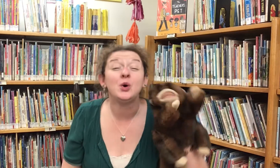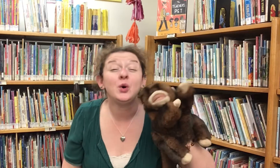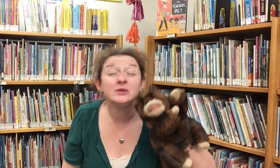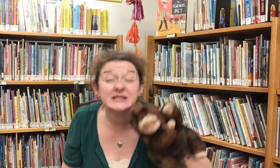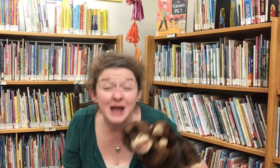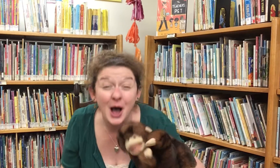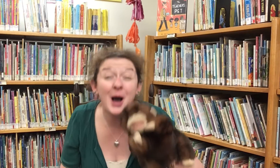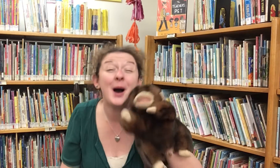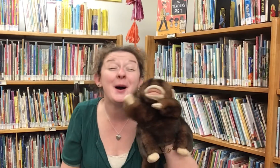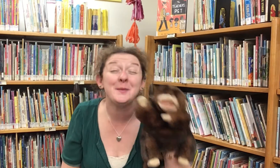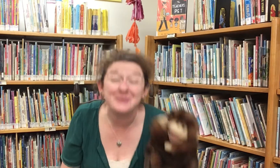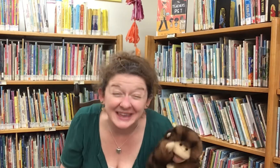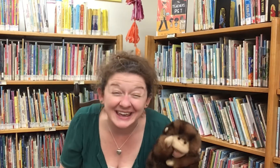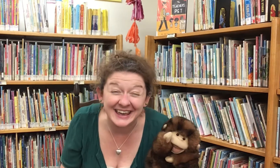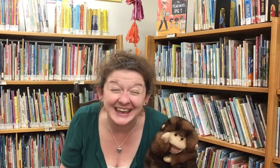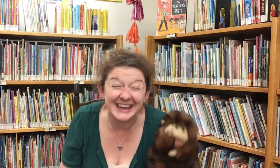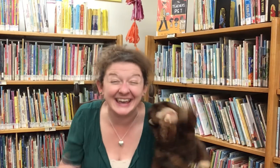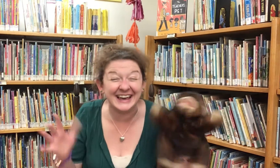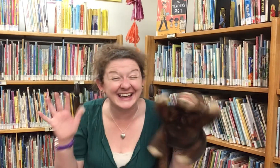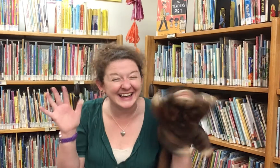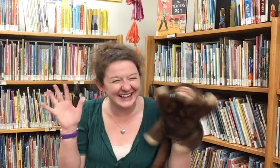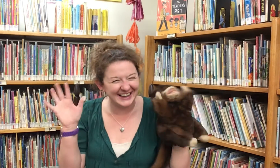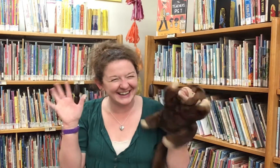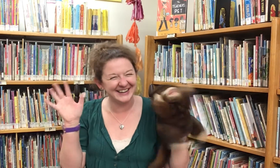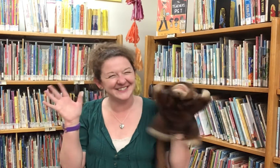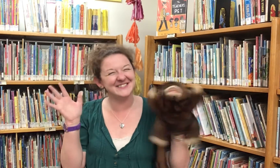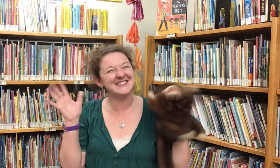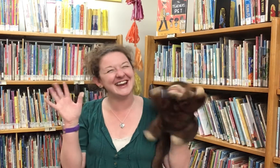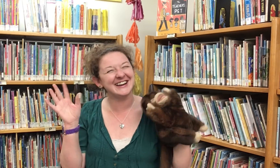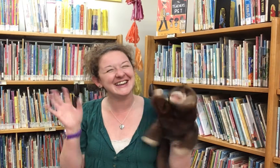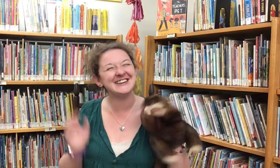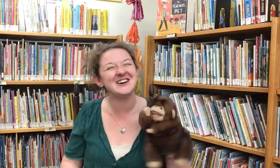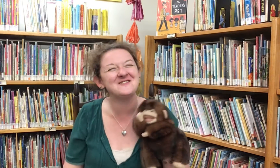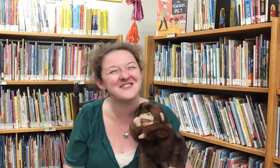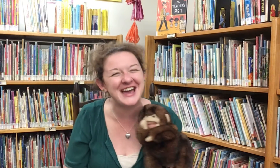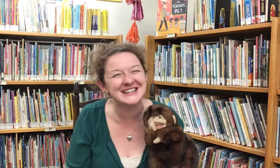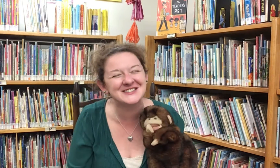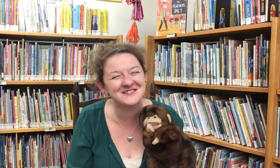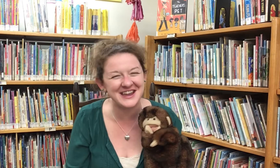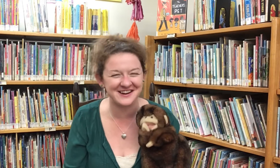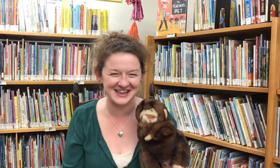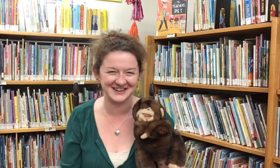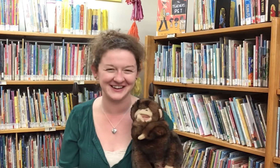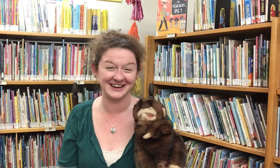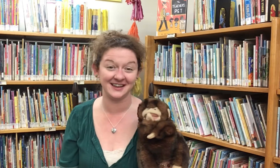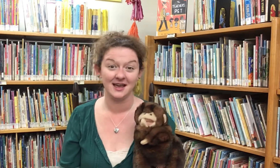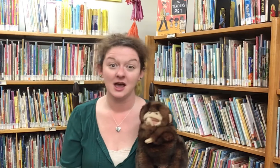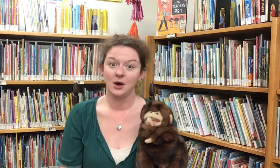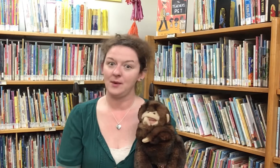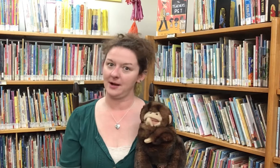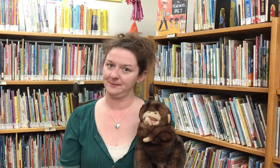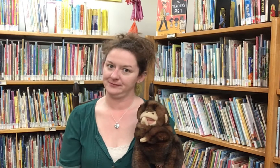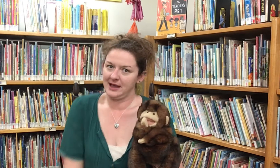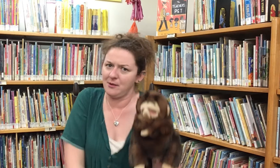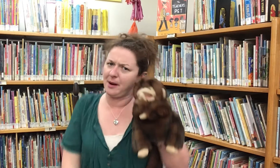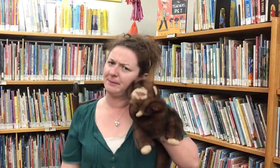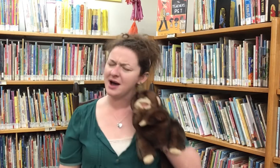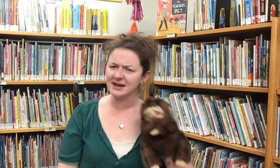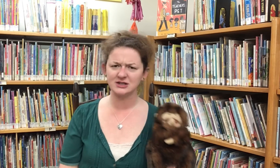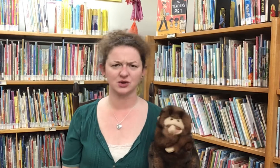tiptoe stomping. Very good, friends. Very good. Well, now our bodies are ready